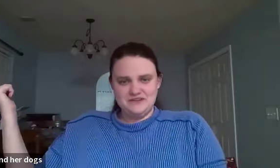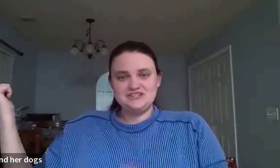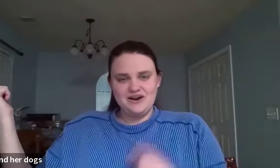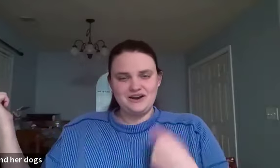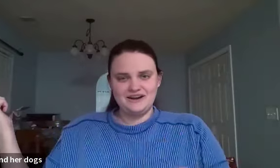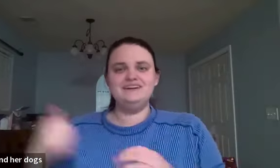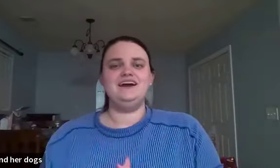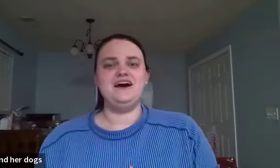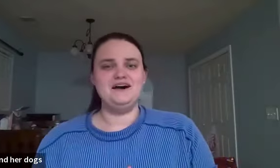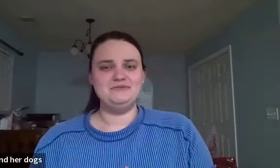the guitar.